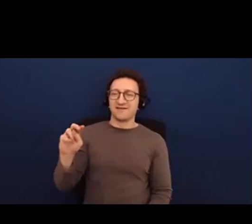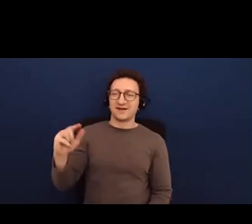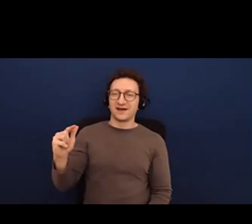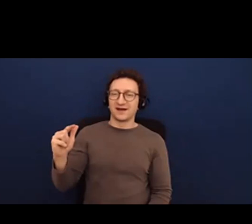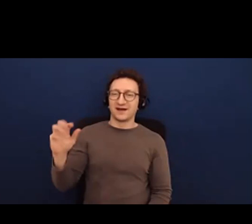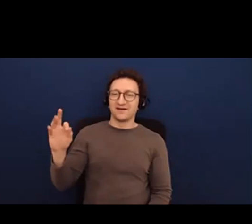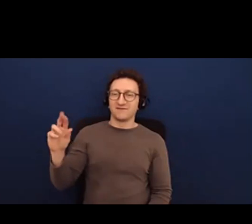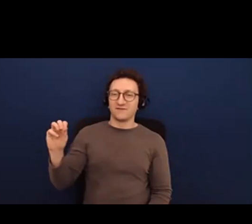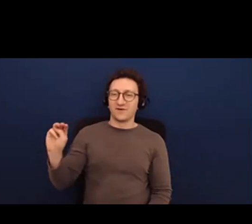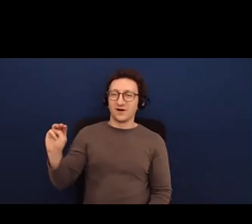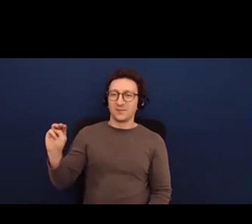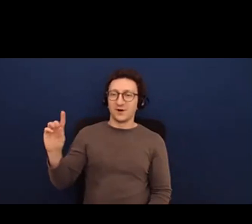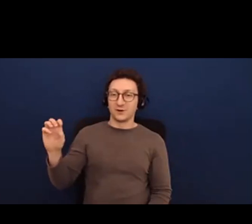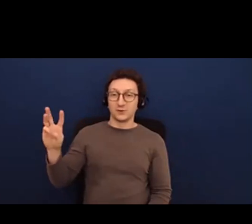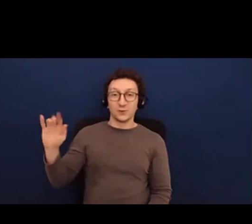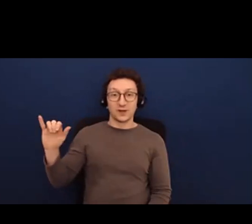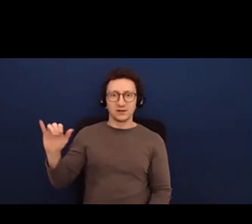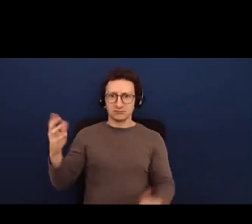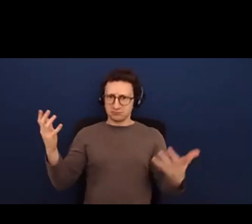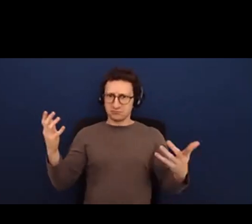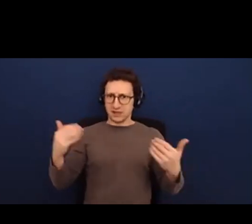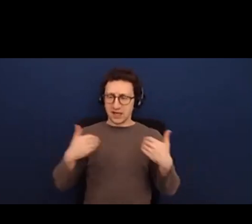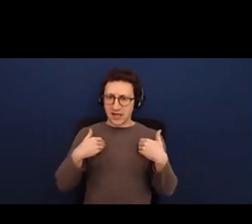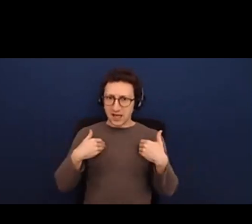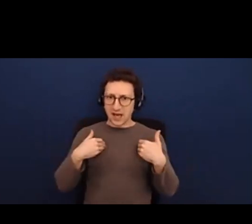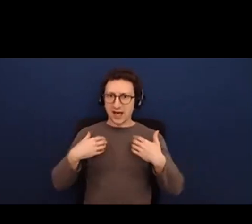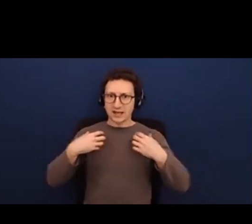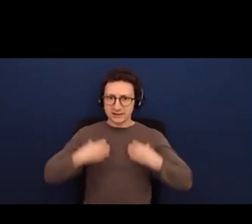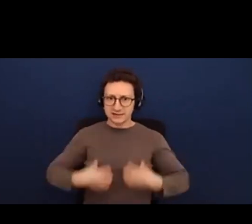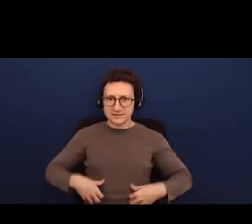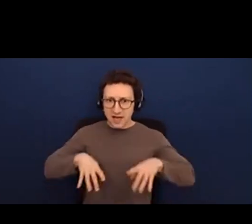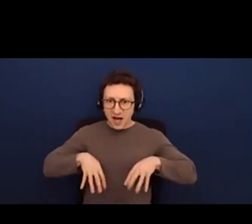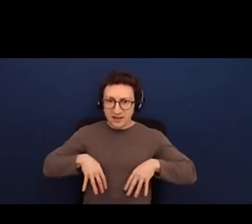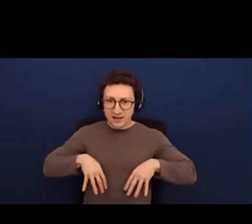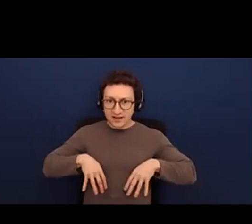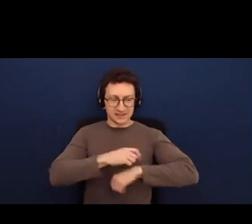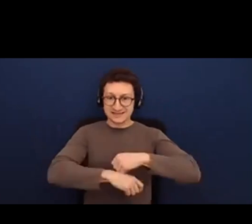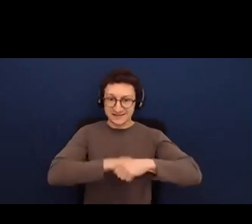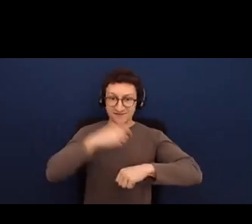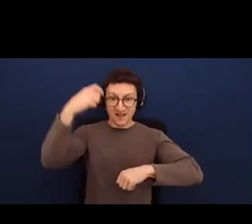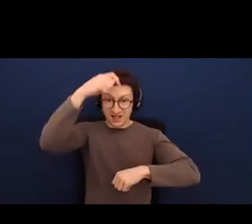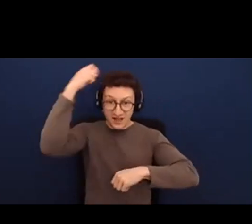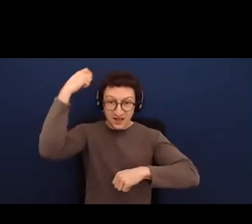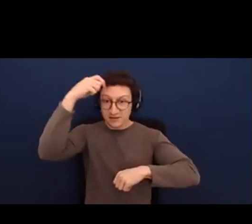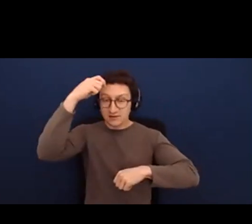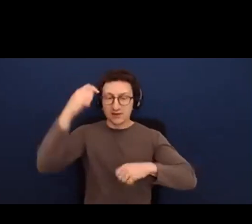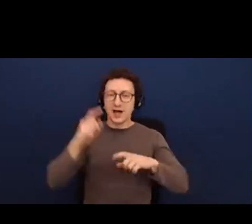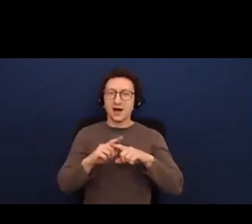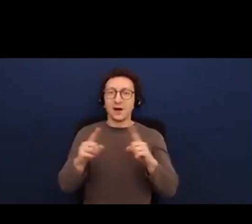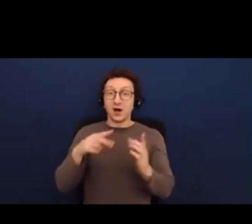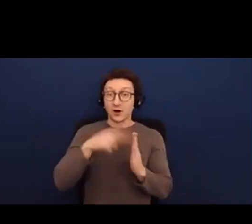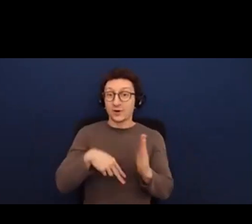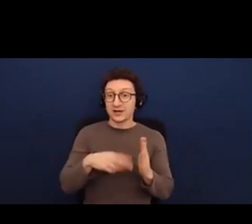davening. He's got his talis and tefillin on, but he is reading what a sort of,